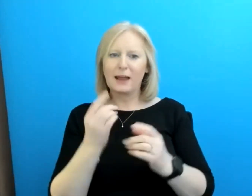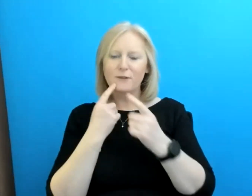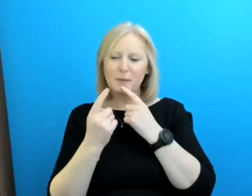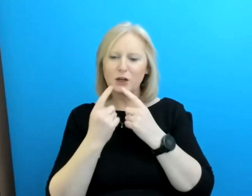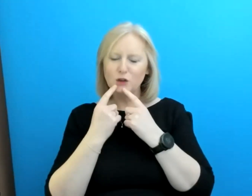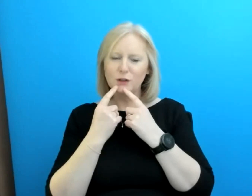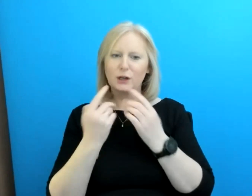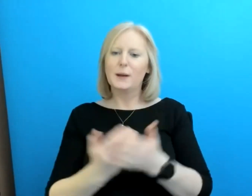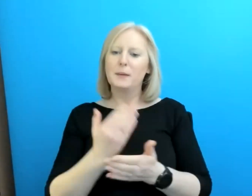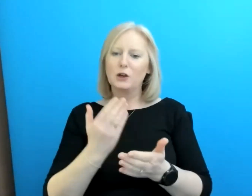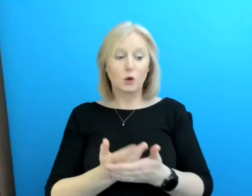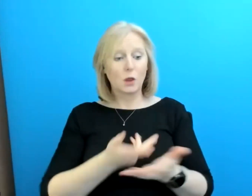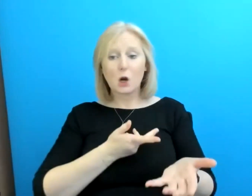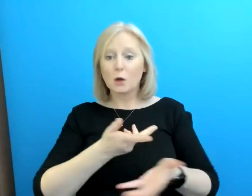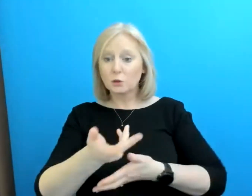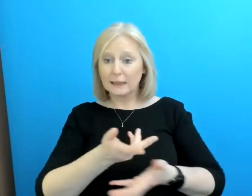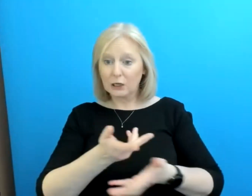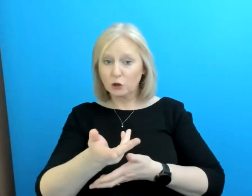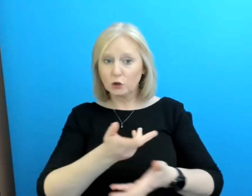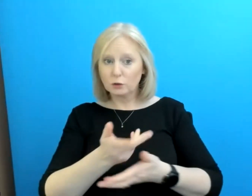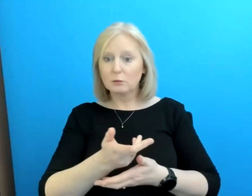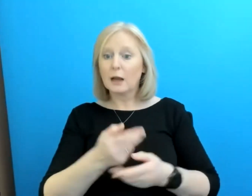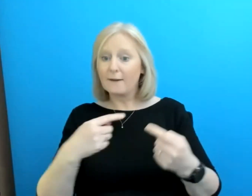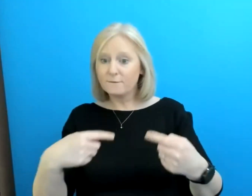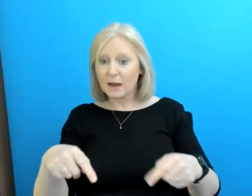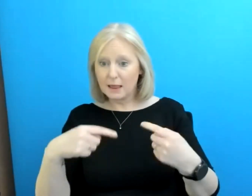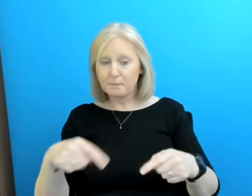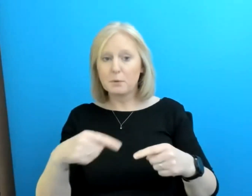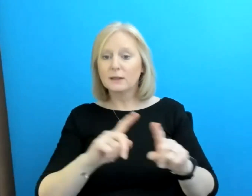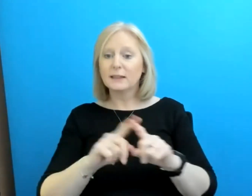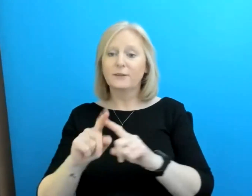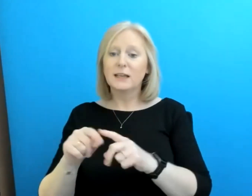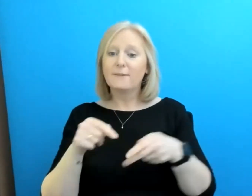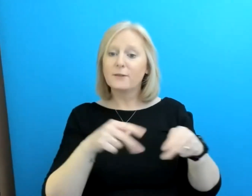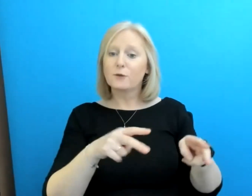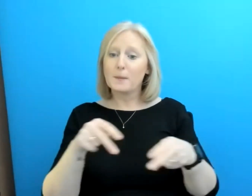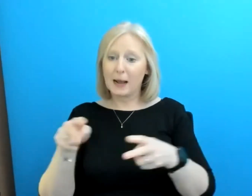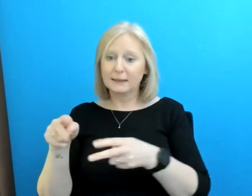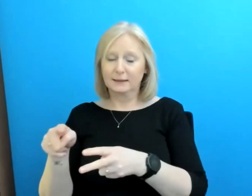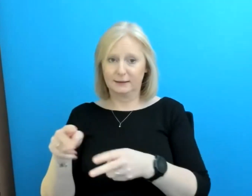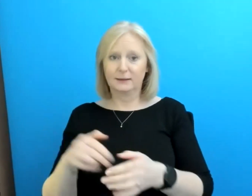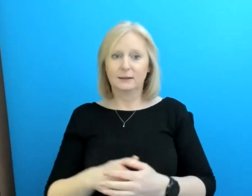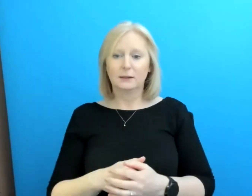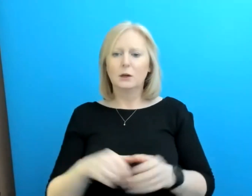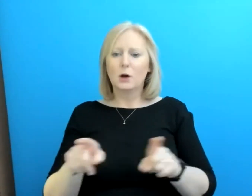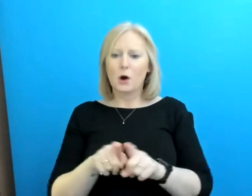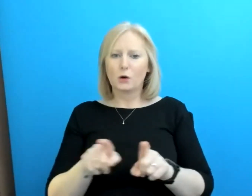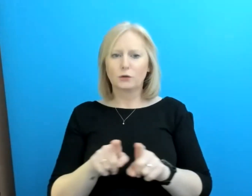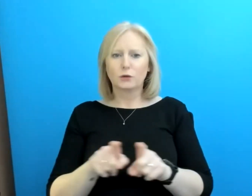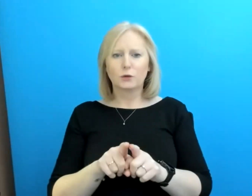that consultations are available in accessible formats and also through